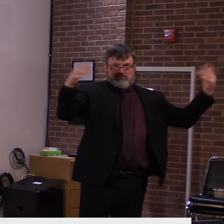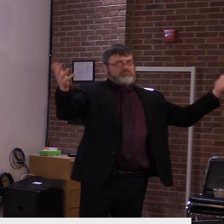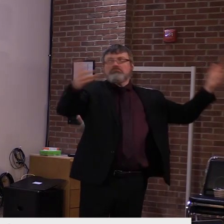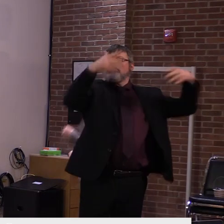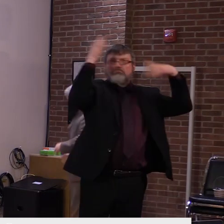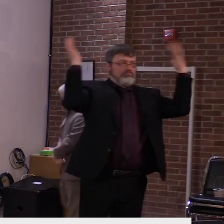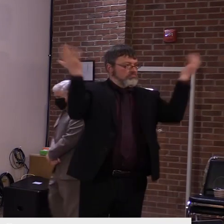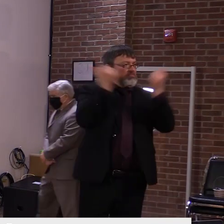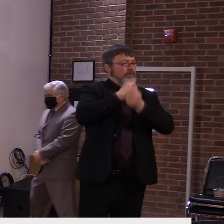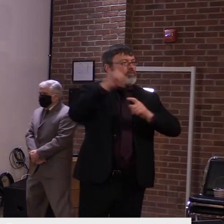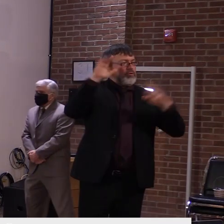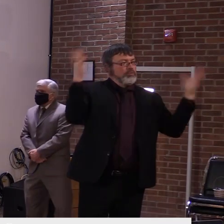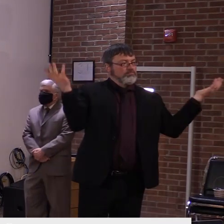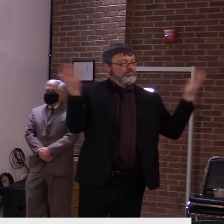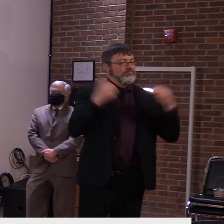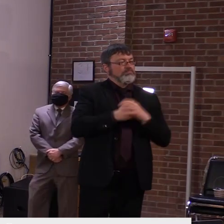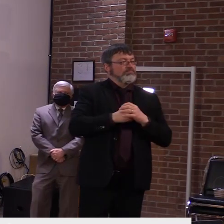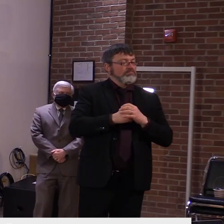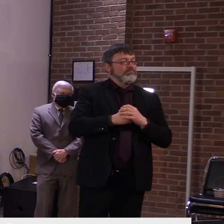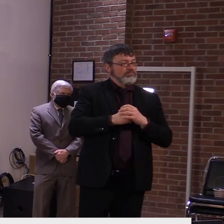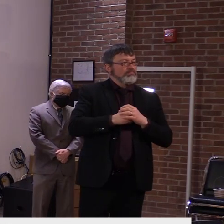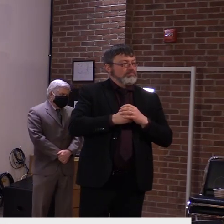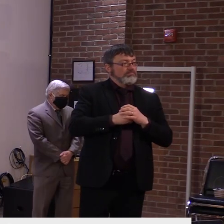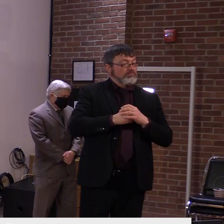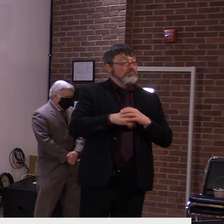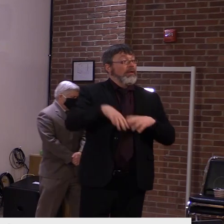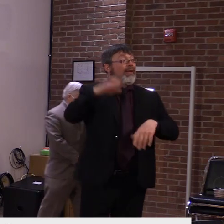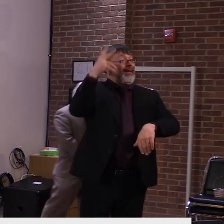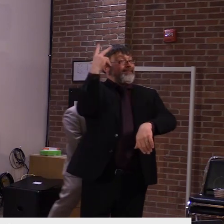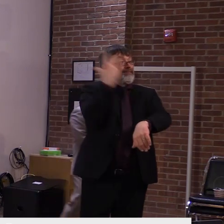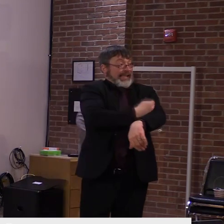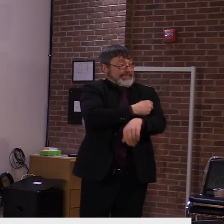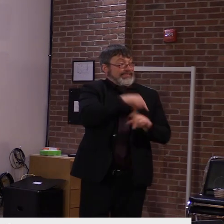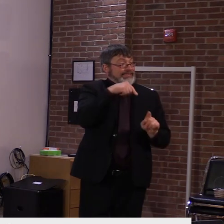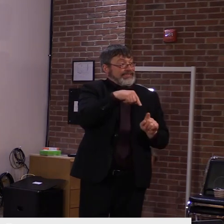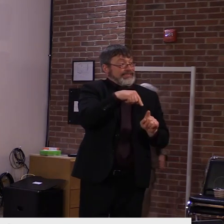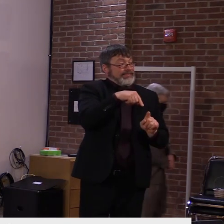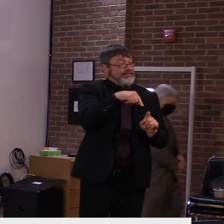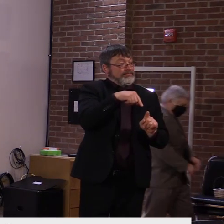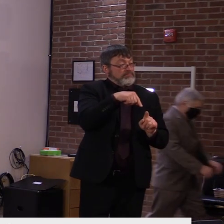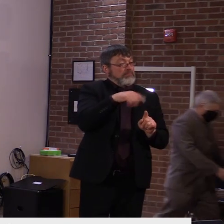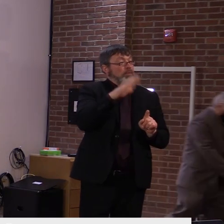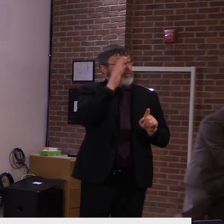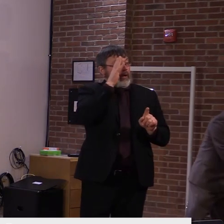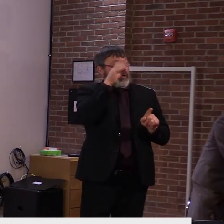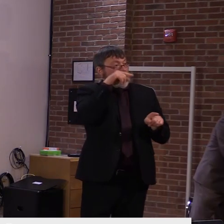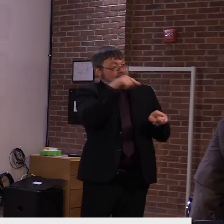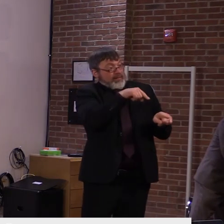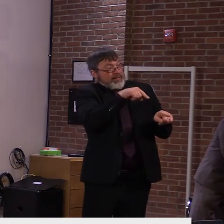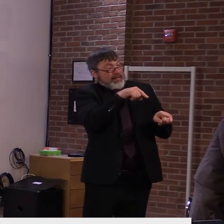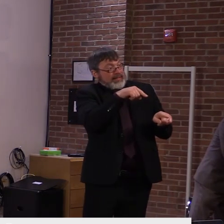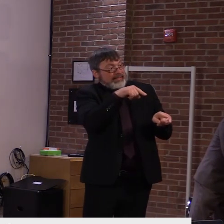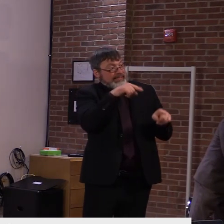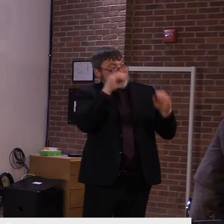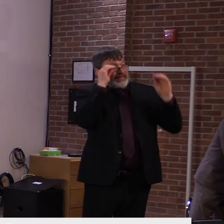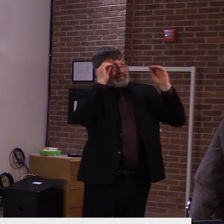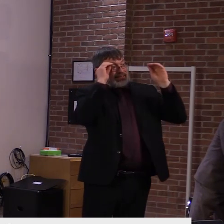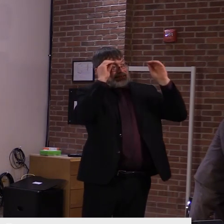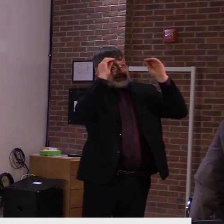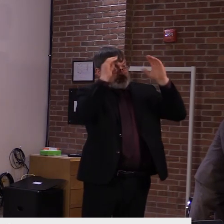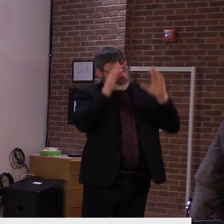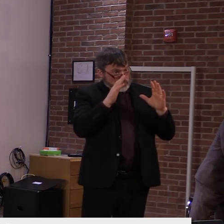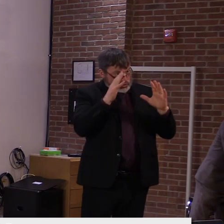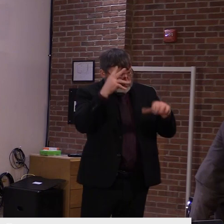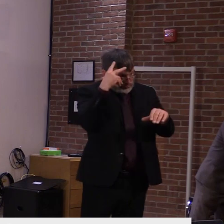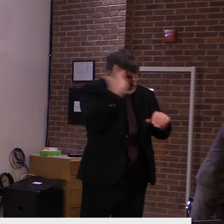The vaccines that are going to be distributed and given to teachers are going to keep teachers safe and give them immunity. But sort of